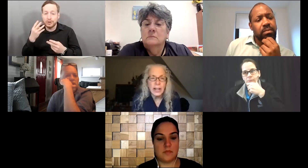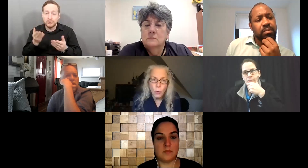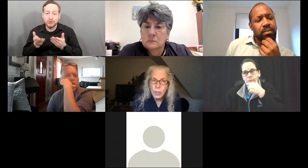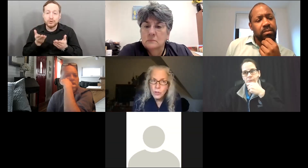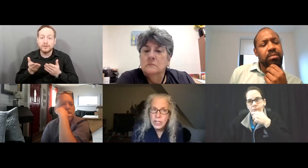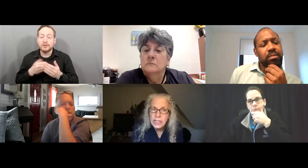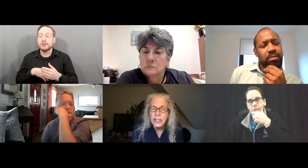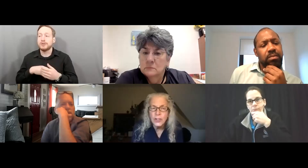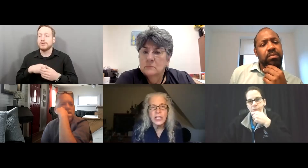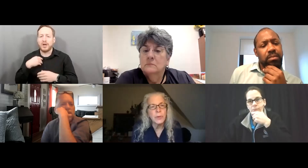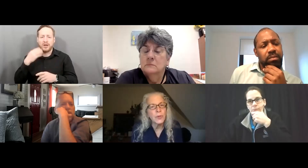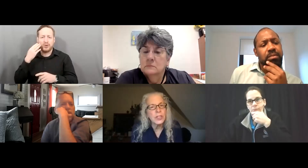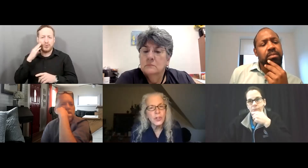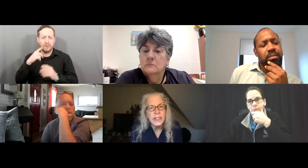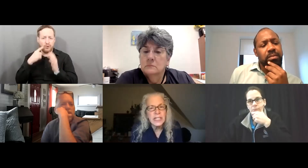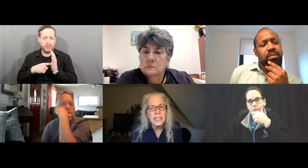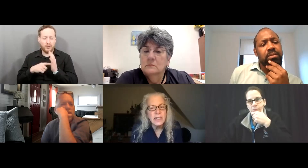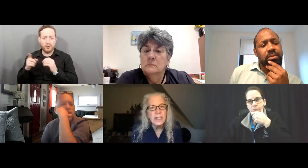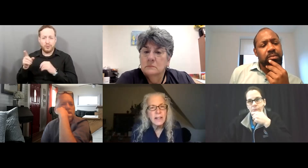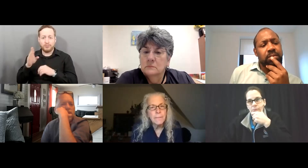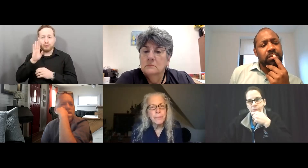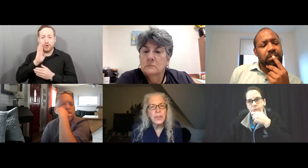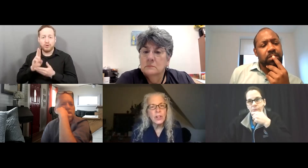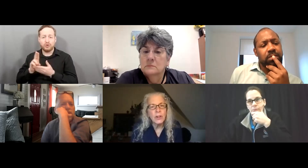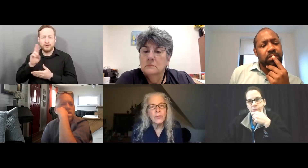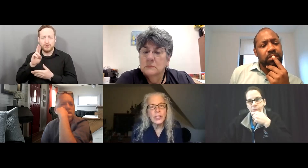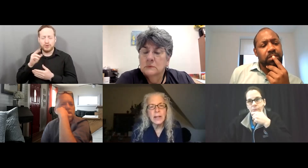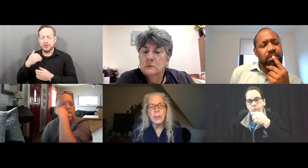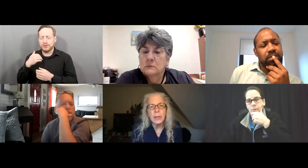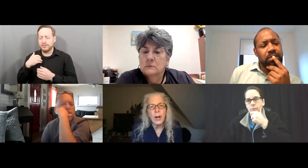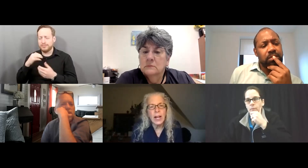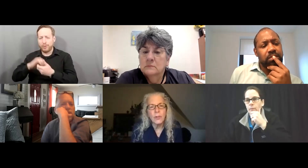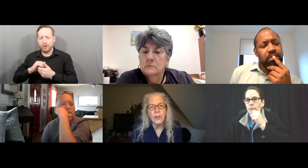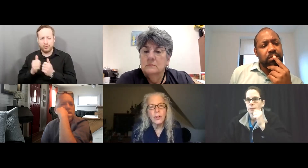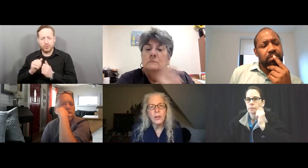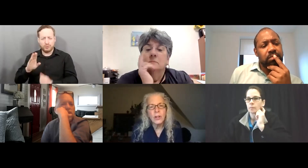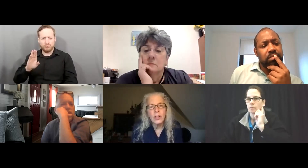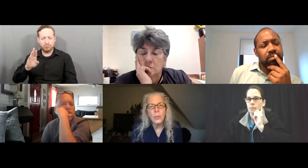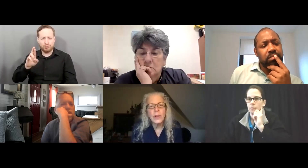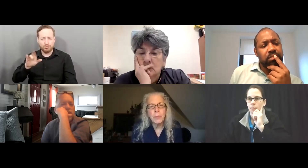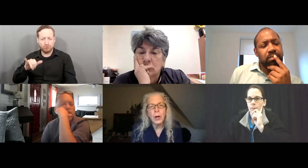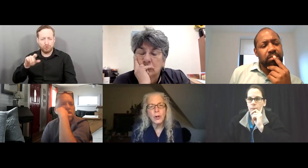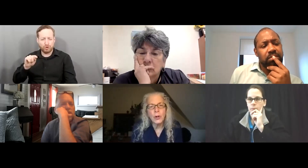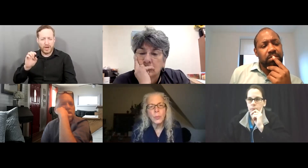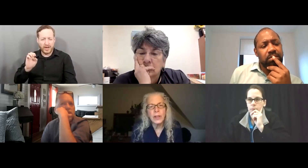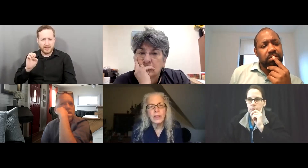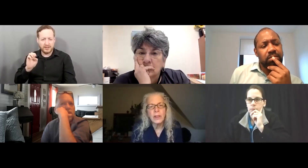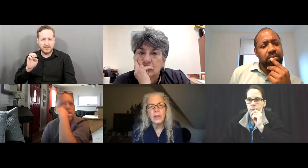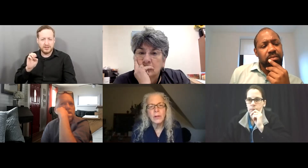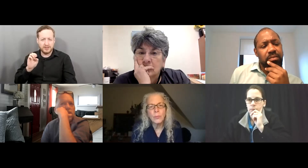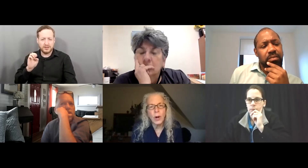homeless organizations, immigrant services. For example, at Brown, we've partnered